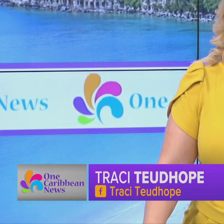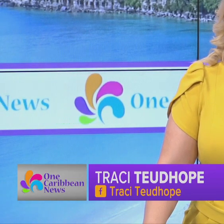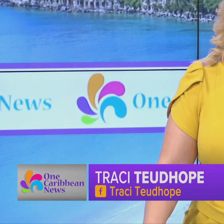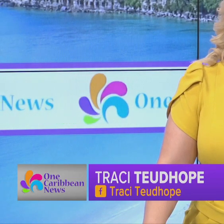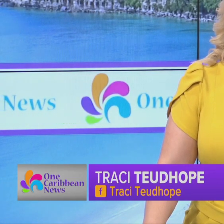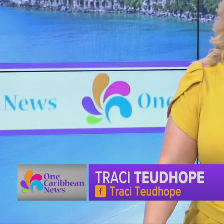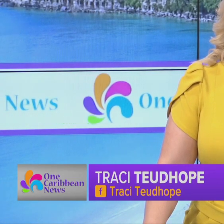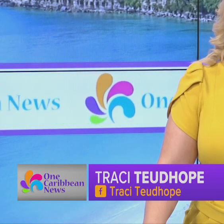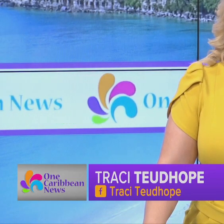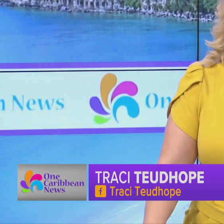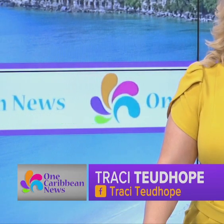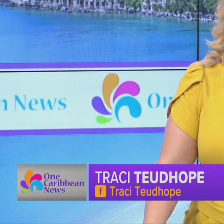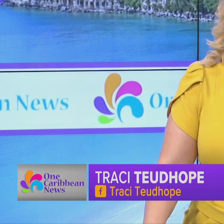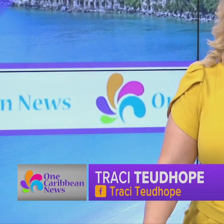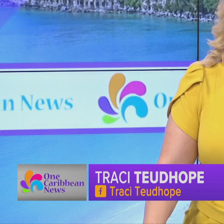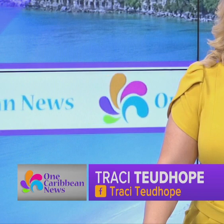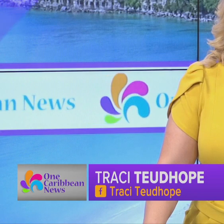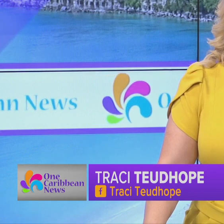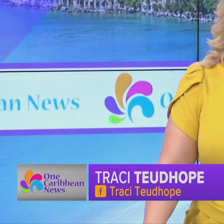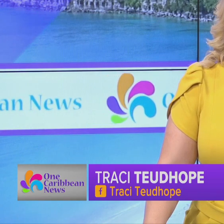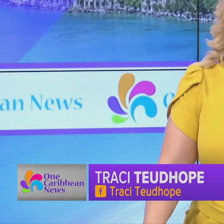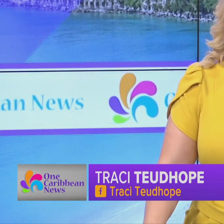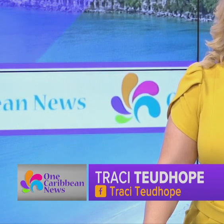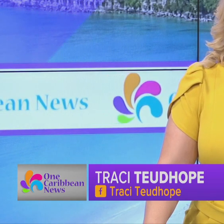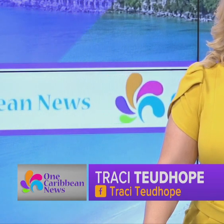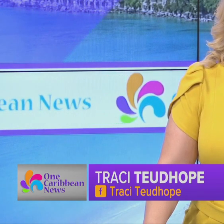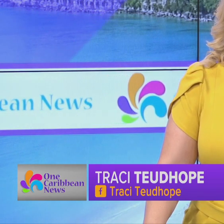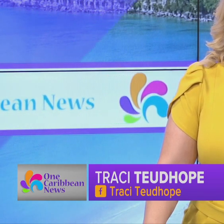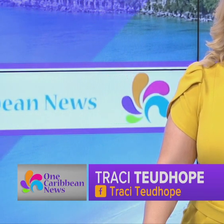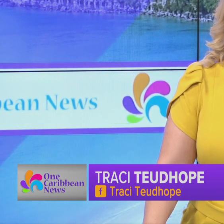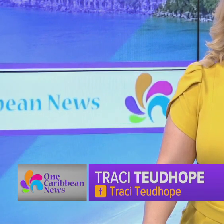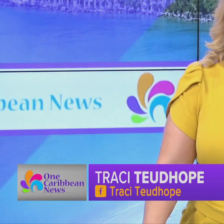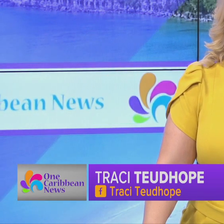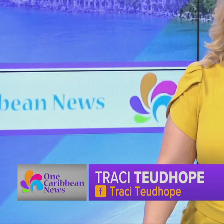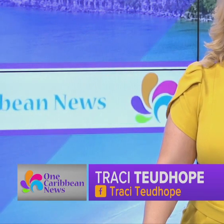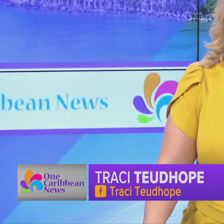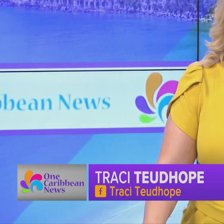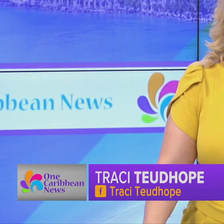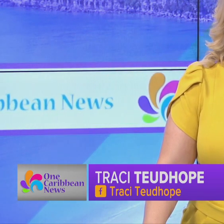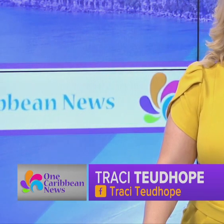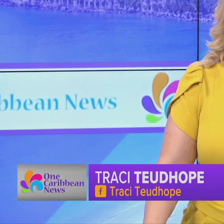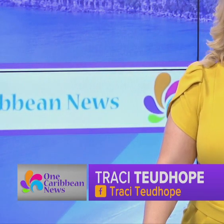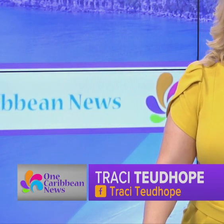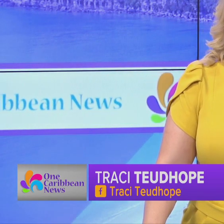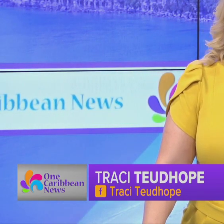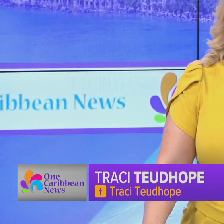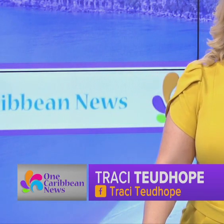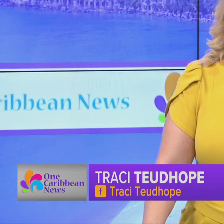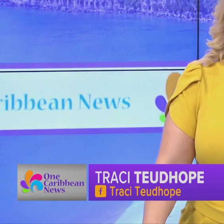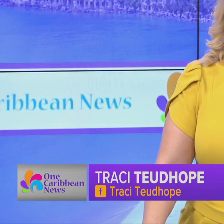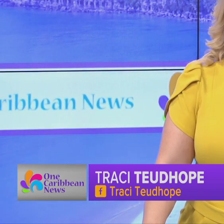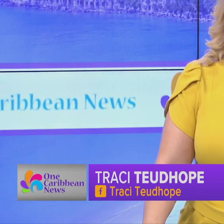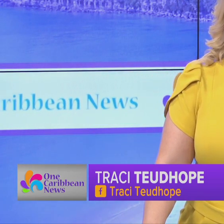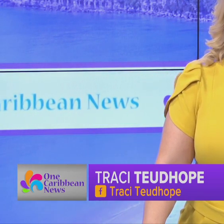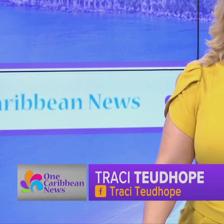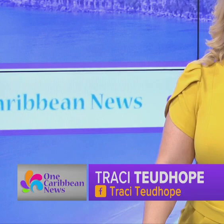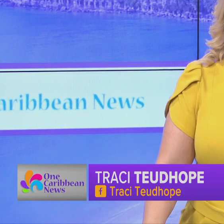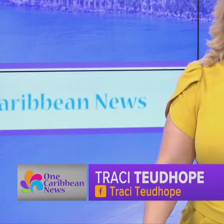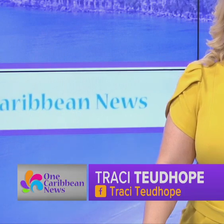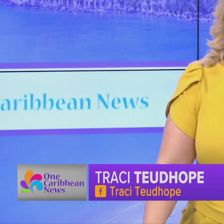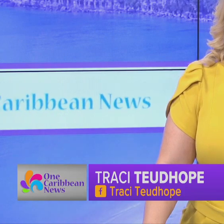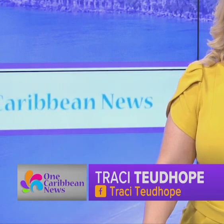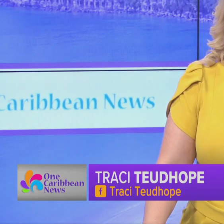citizen participation, and assistance to vulnerable coastal communities to control pollution. Francis Felix